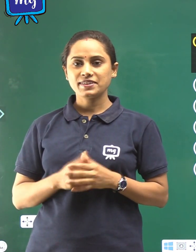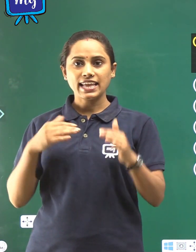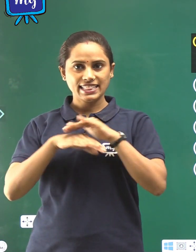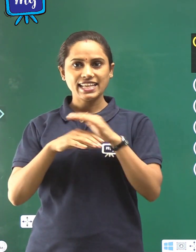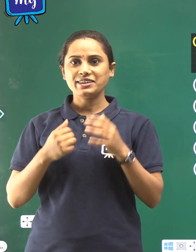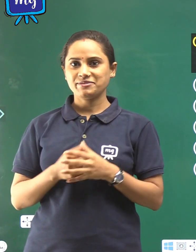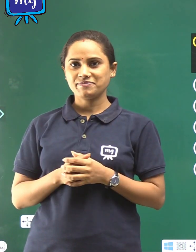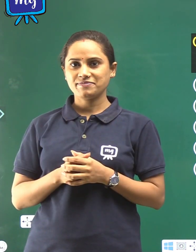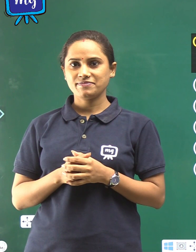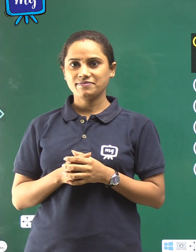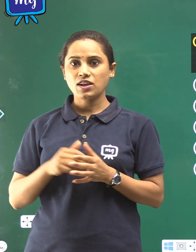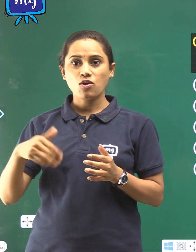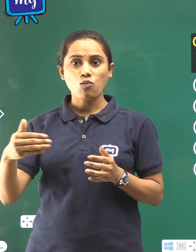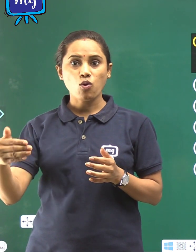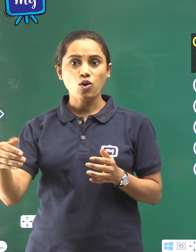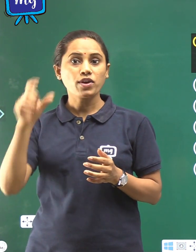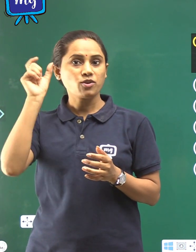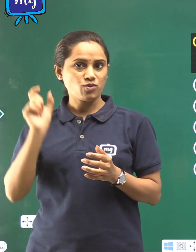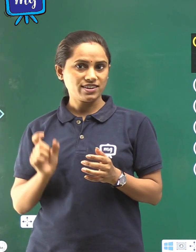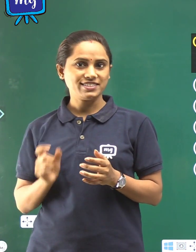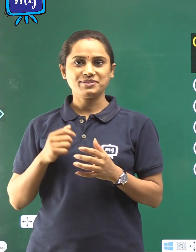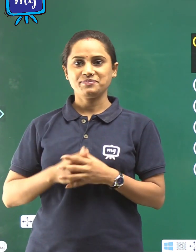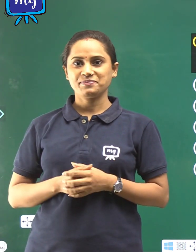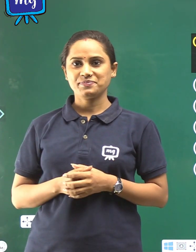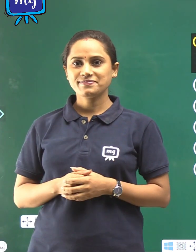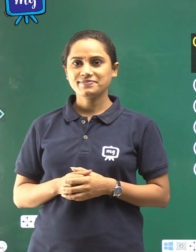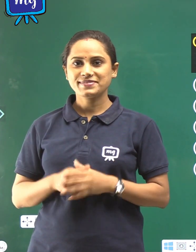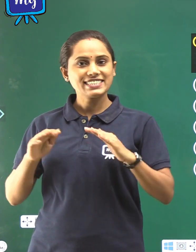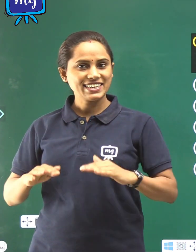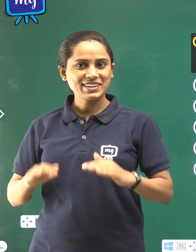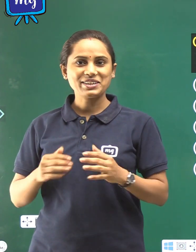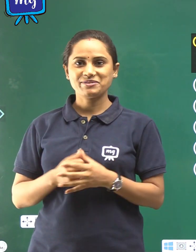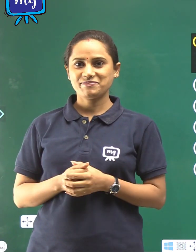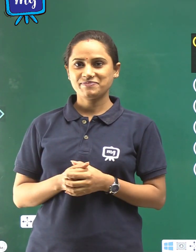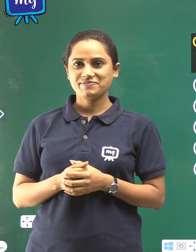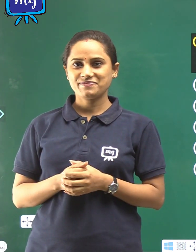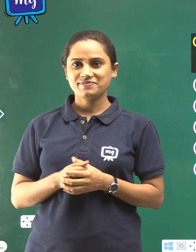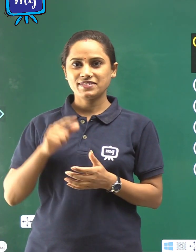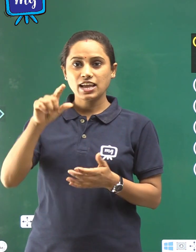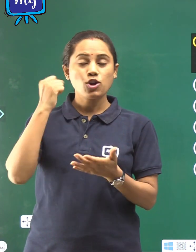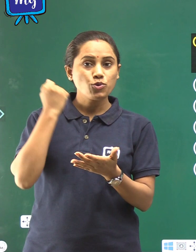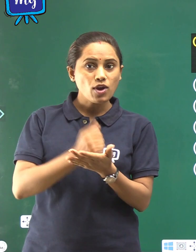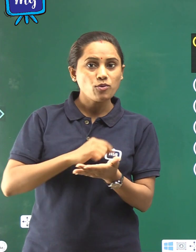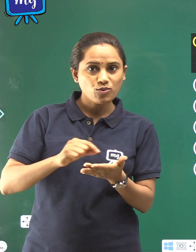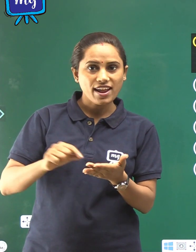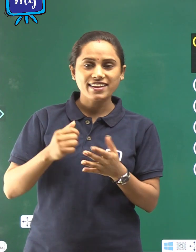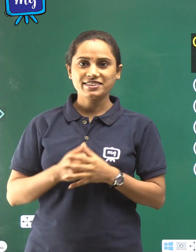in the following words. Children, you have to